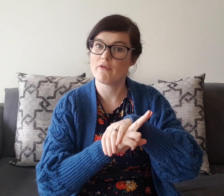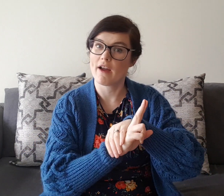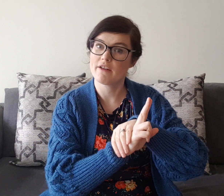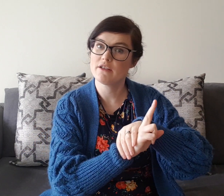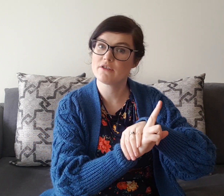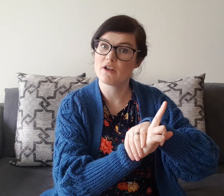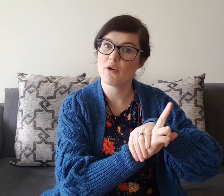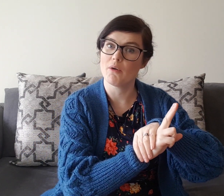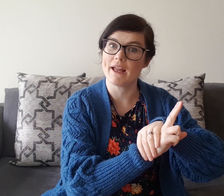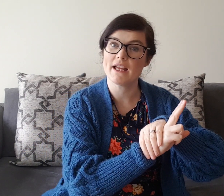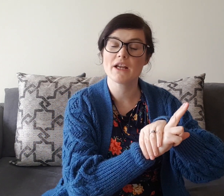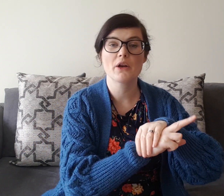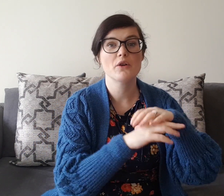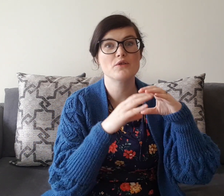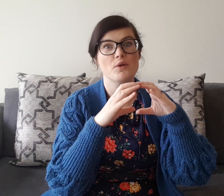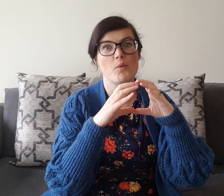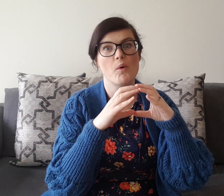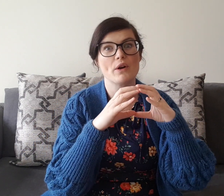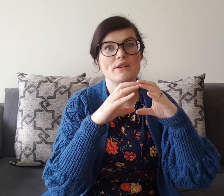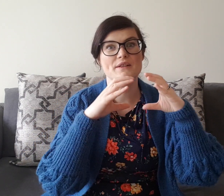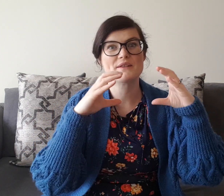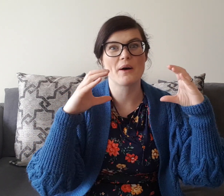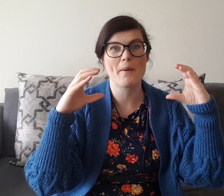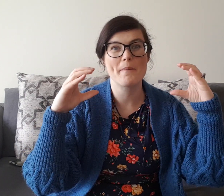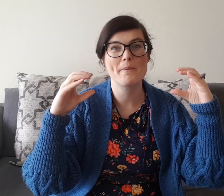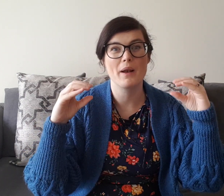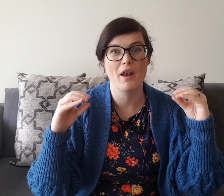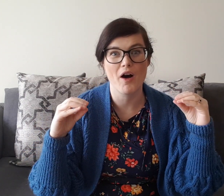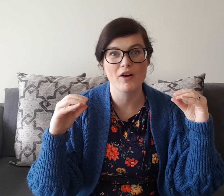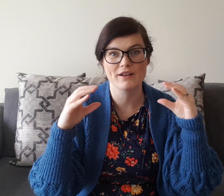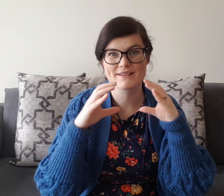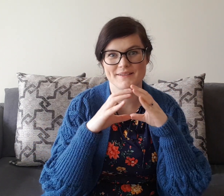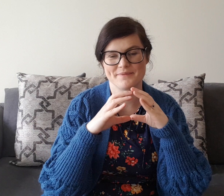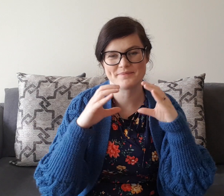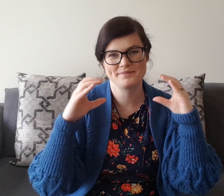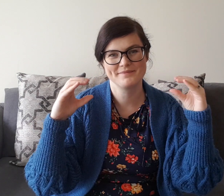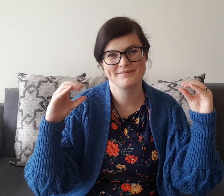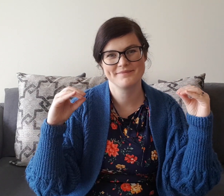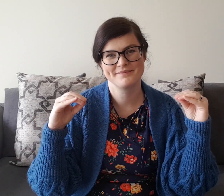very slowly towards some logs.